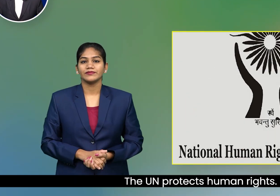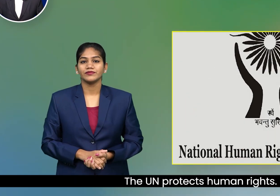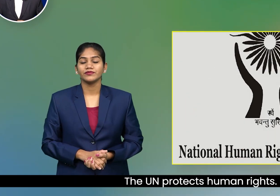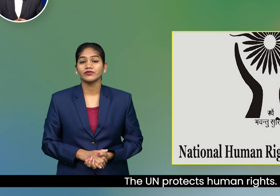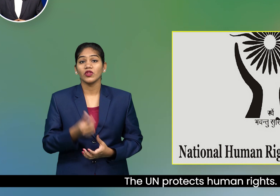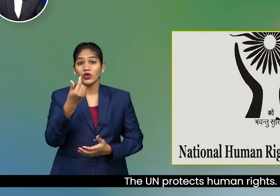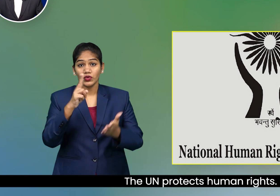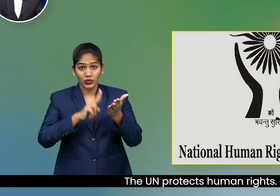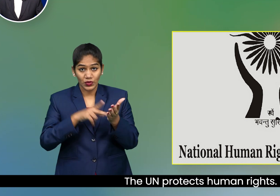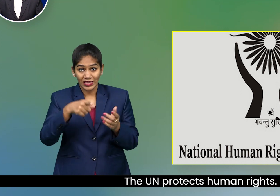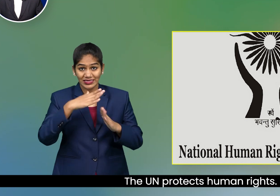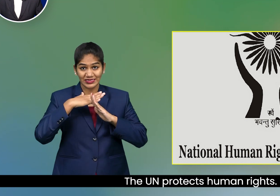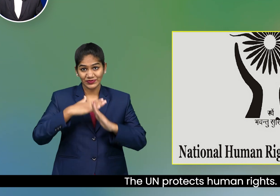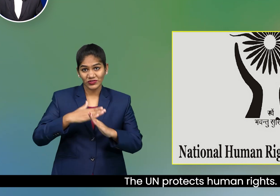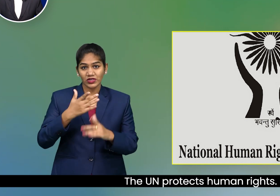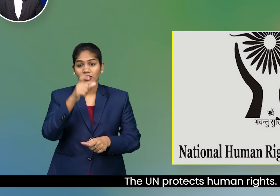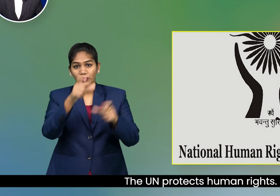The UN protects human rights.